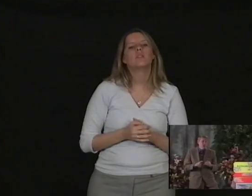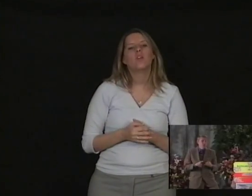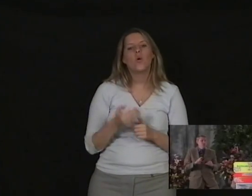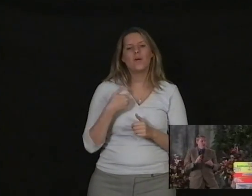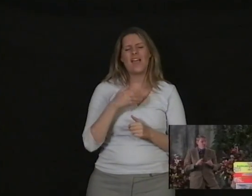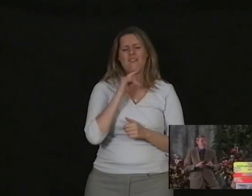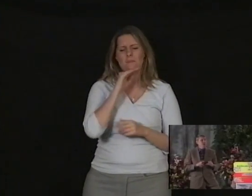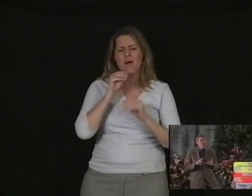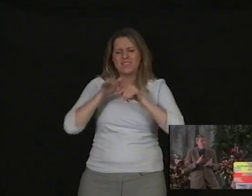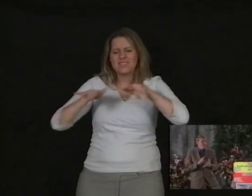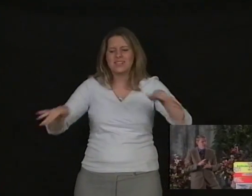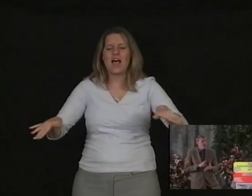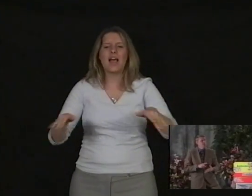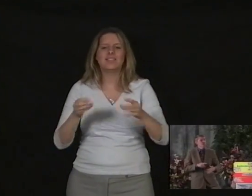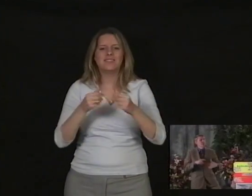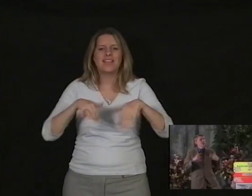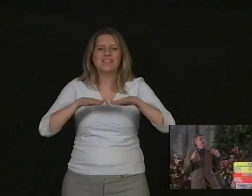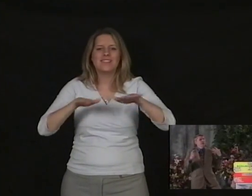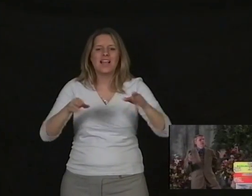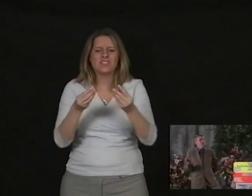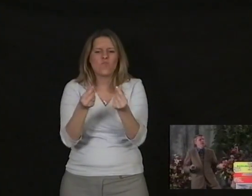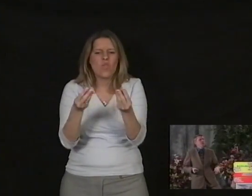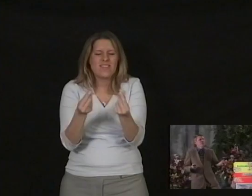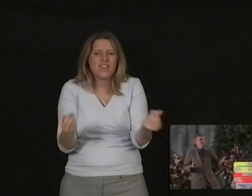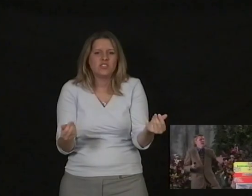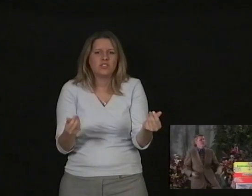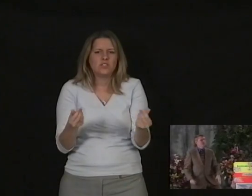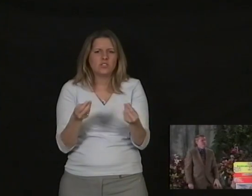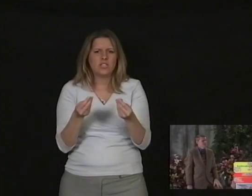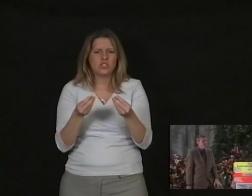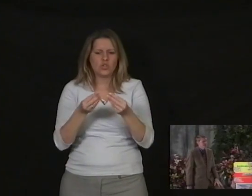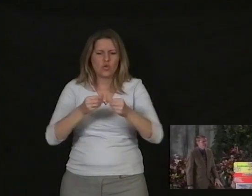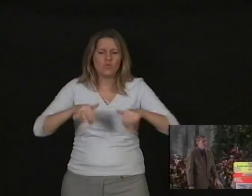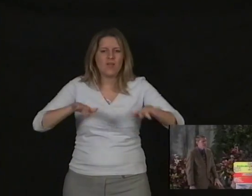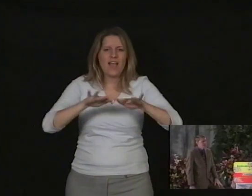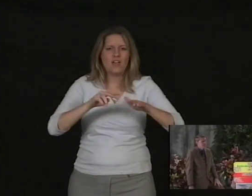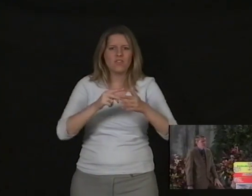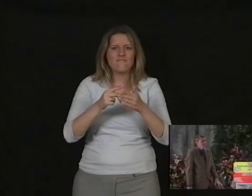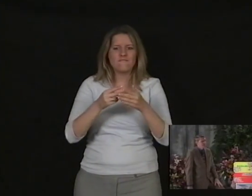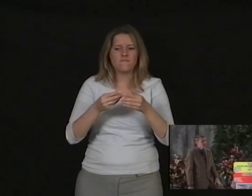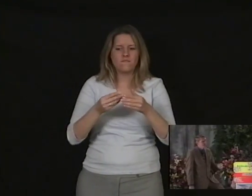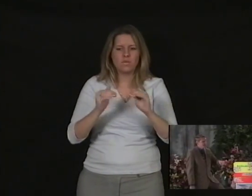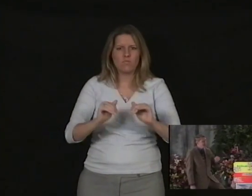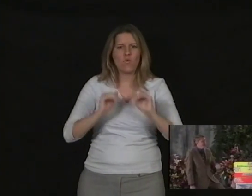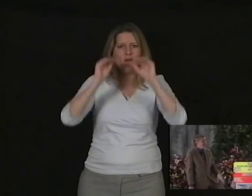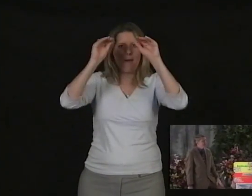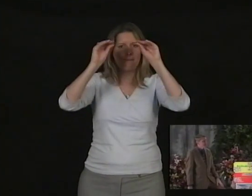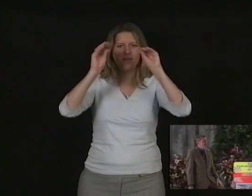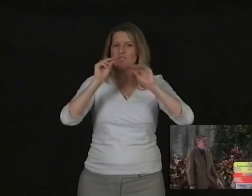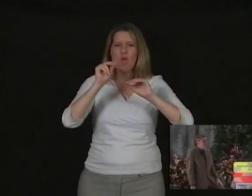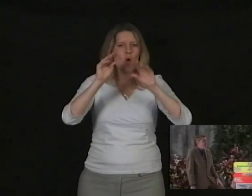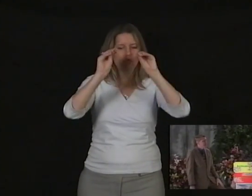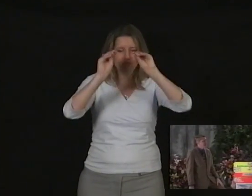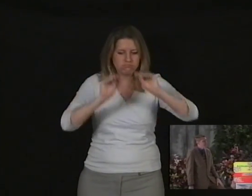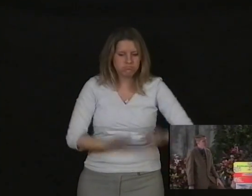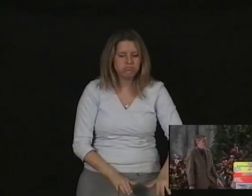landslides, of course, erosion, abrasion, exfoliation. Does the ground ever fall up? It's always down, isn't